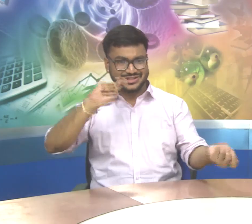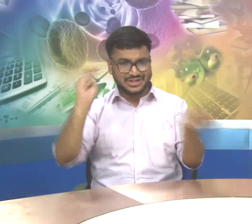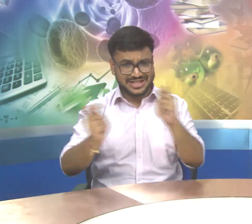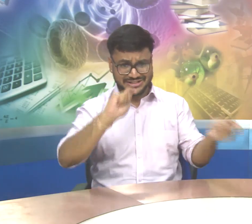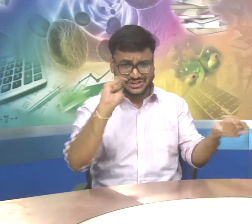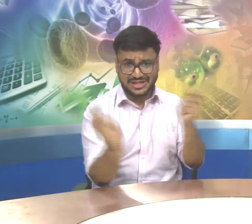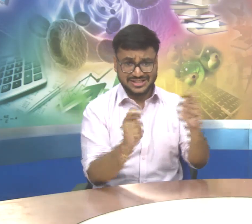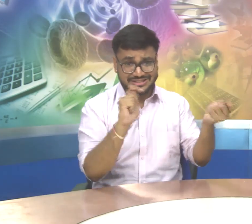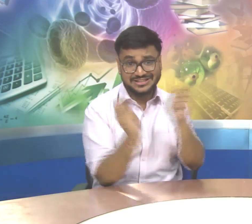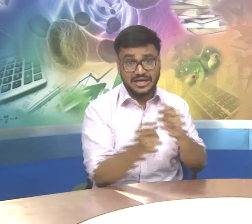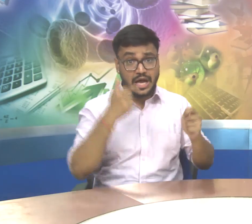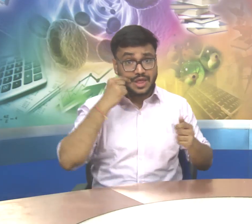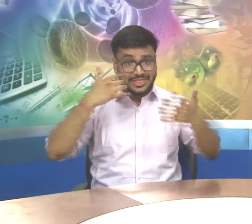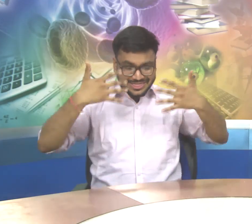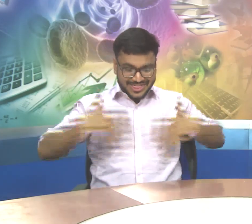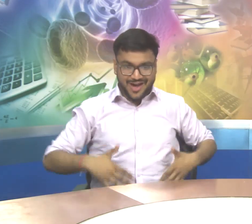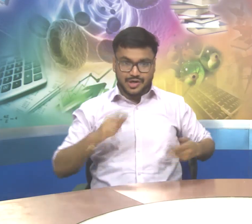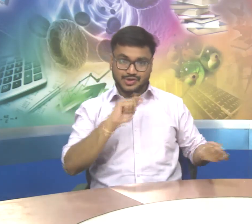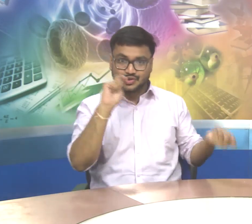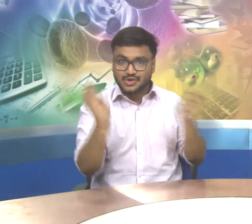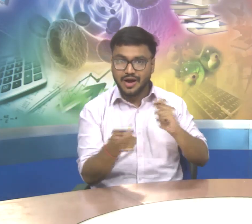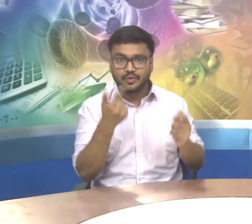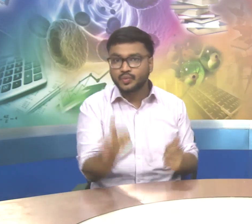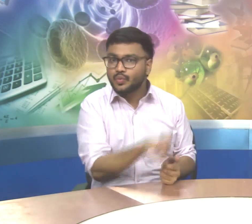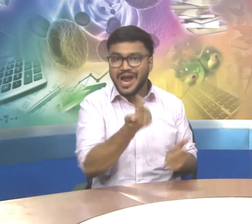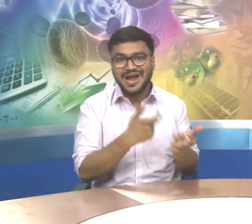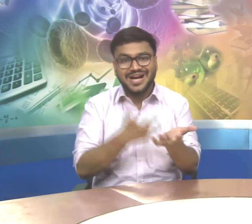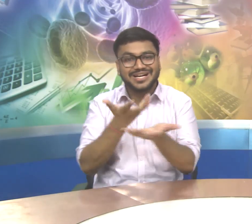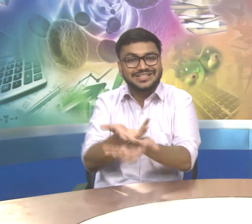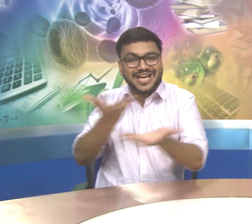Over time, especially in recent centuries,